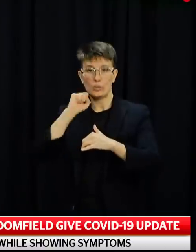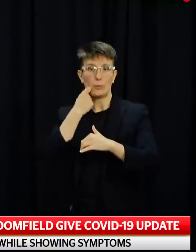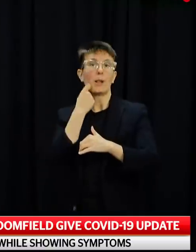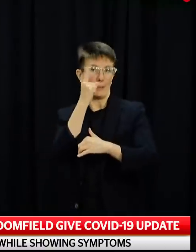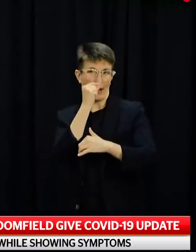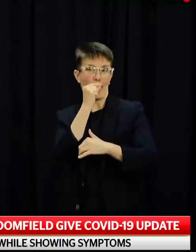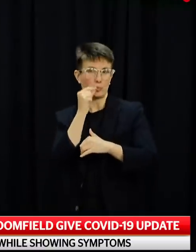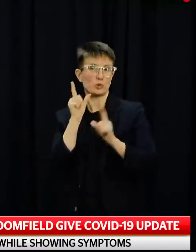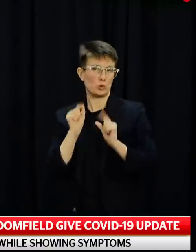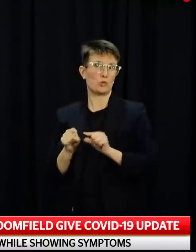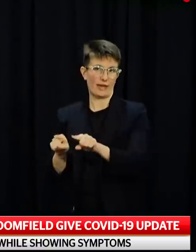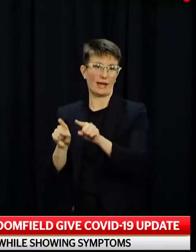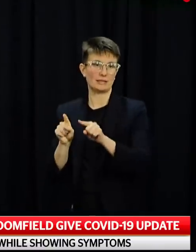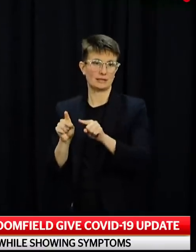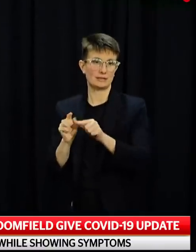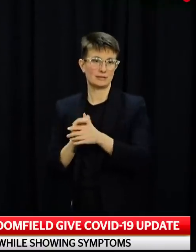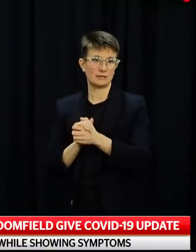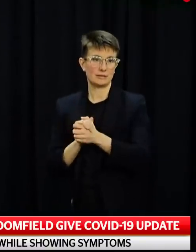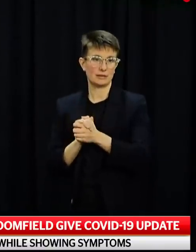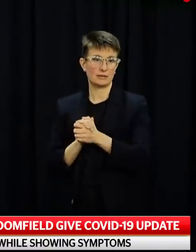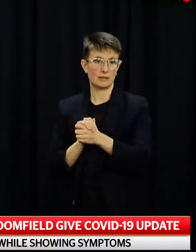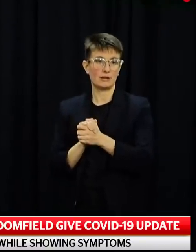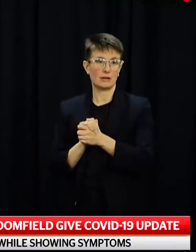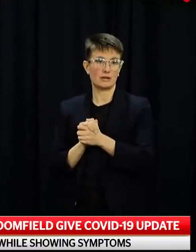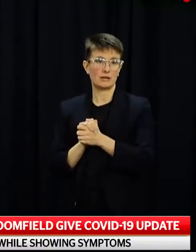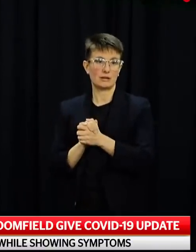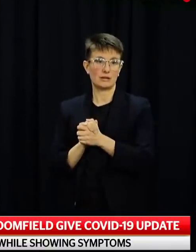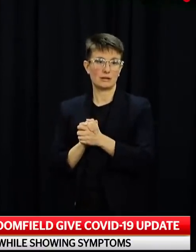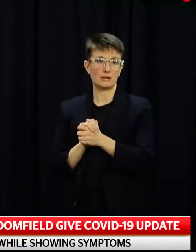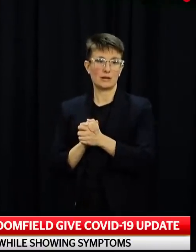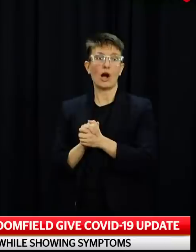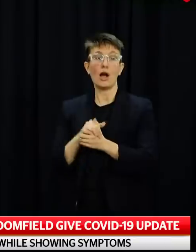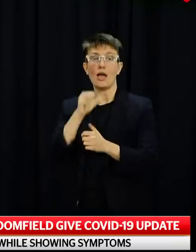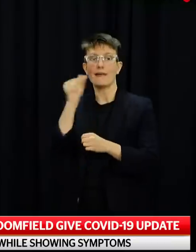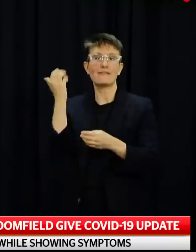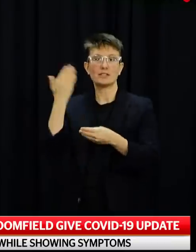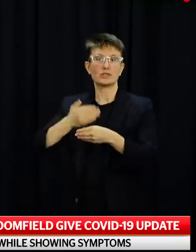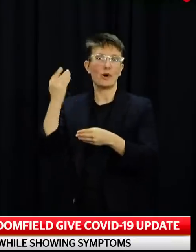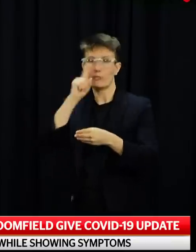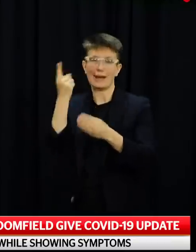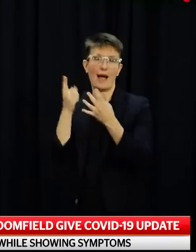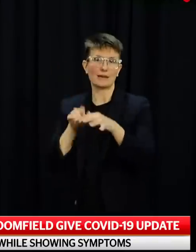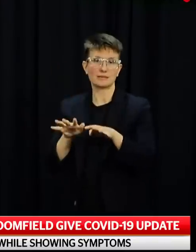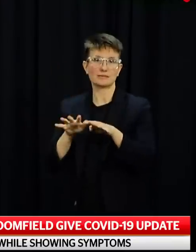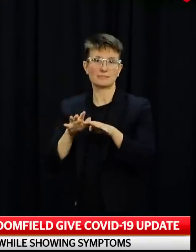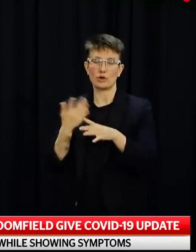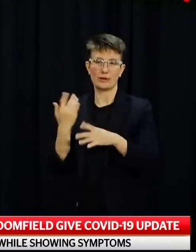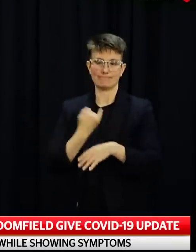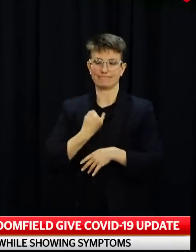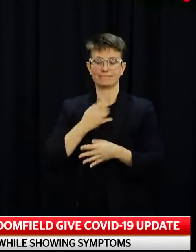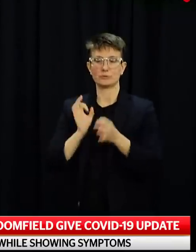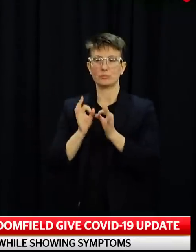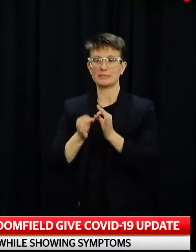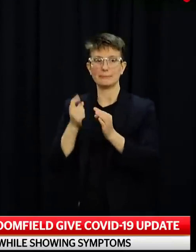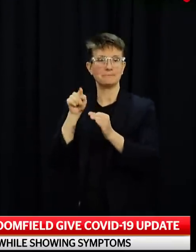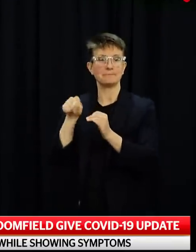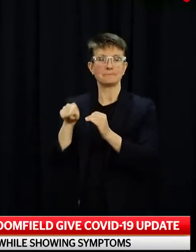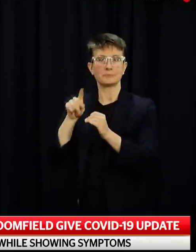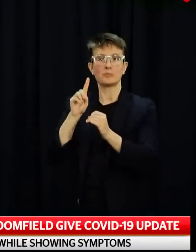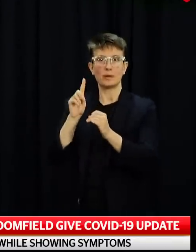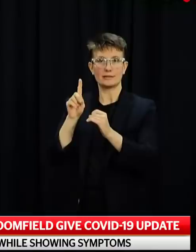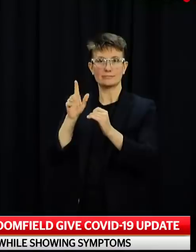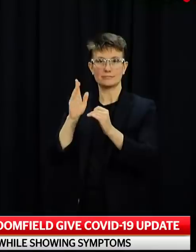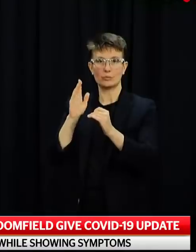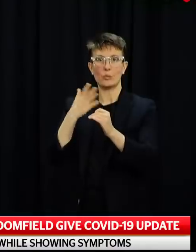so. We've therefore decided it would be prudent to defer the dissolution of Parliament by at least a